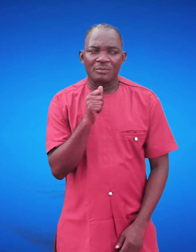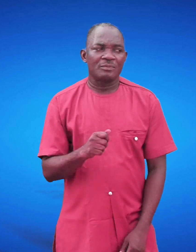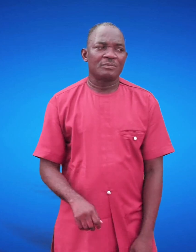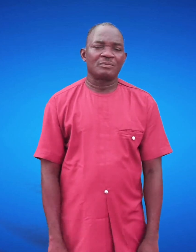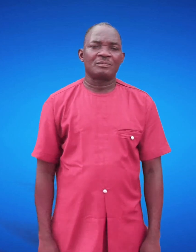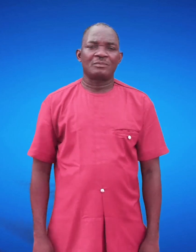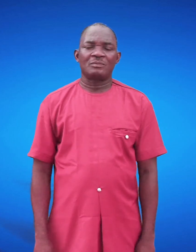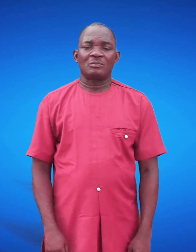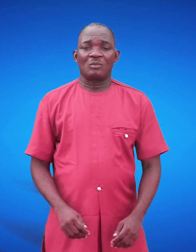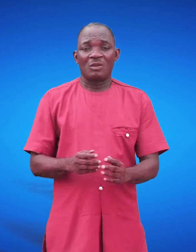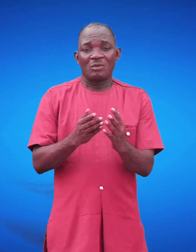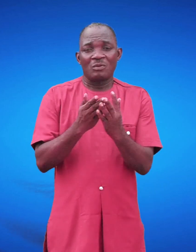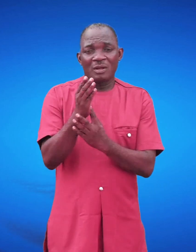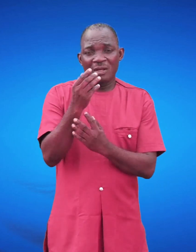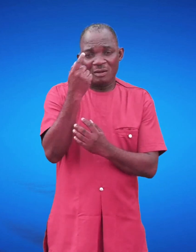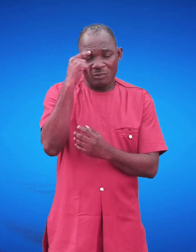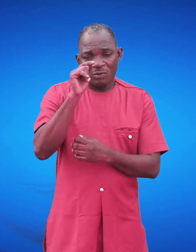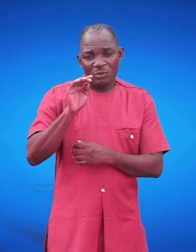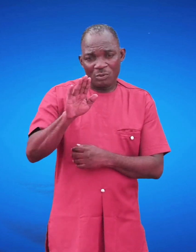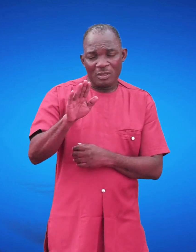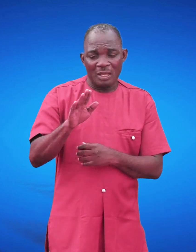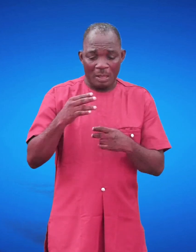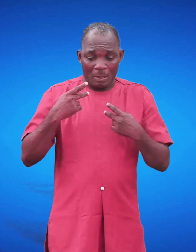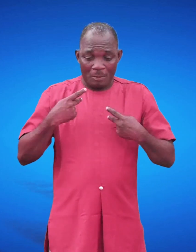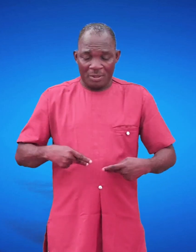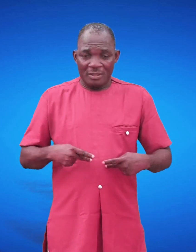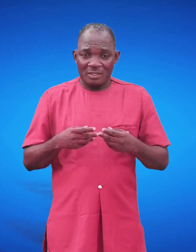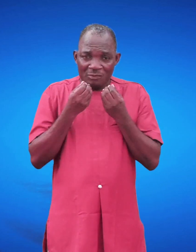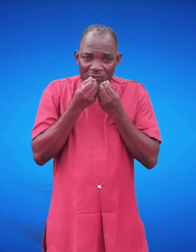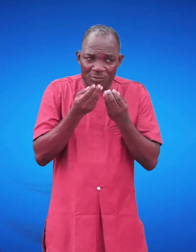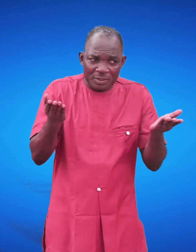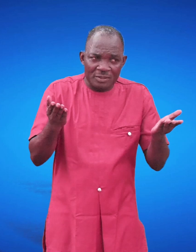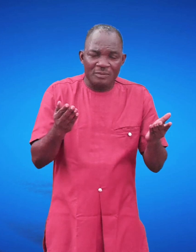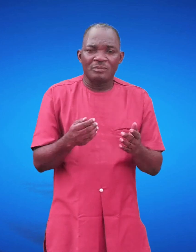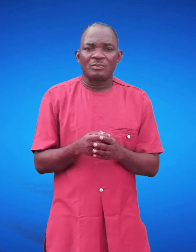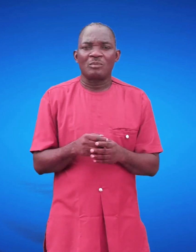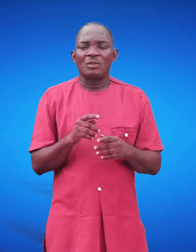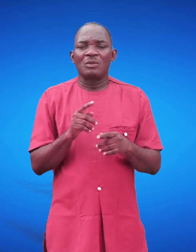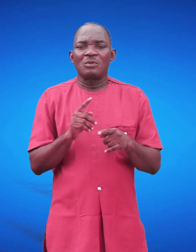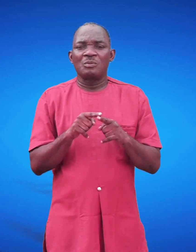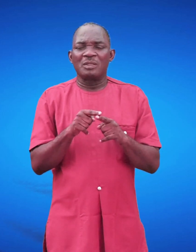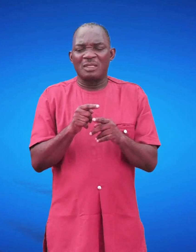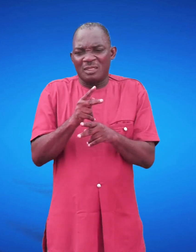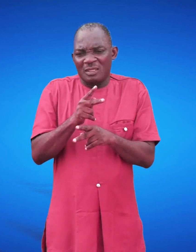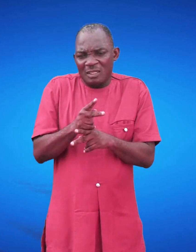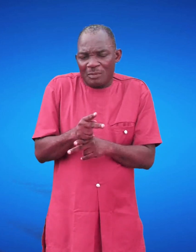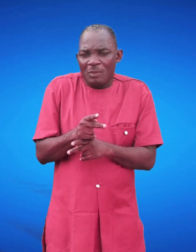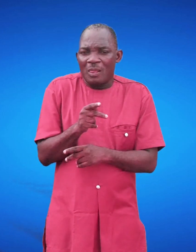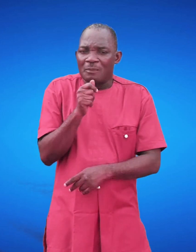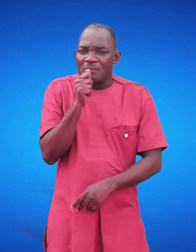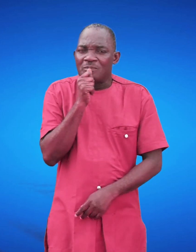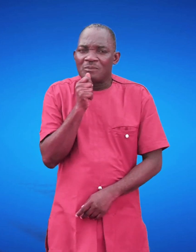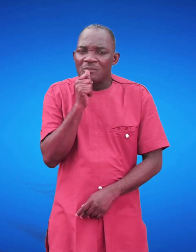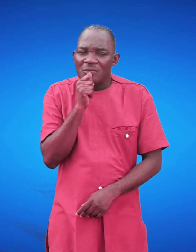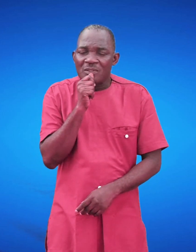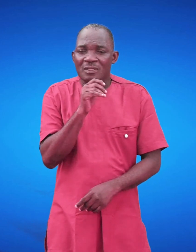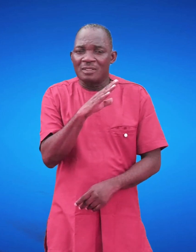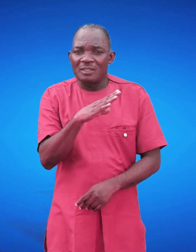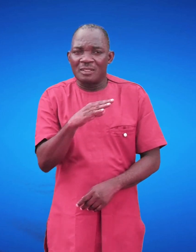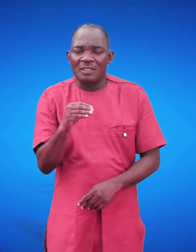The right for your personal information to be kept secure and